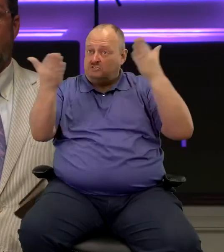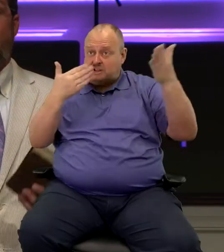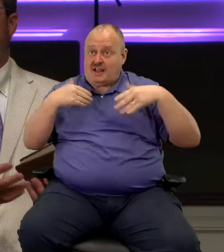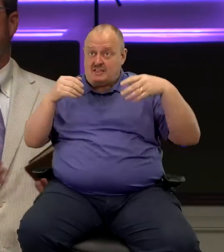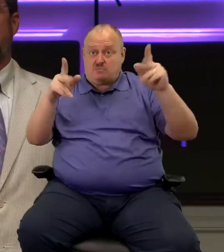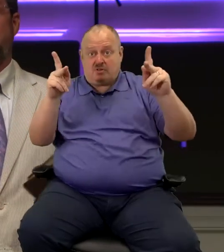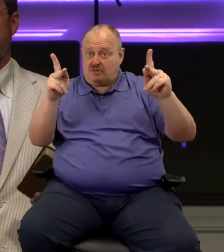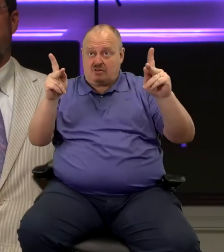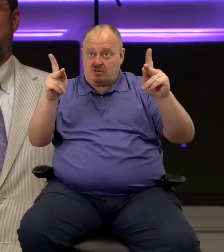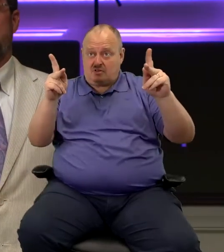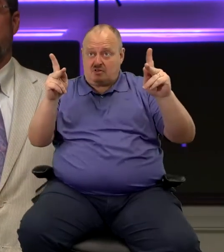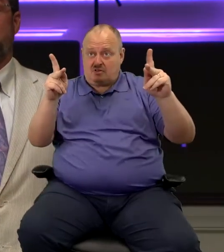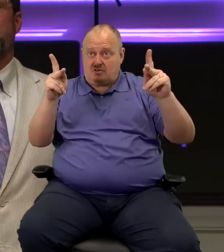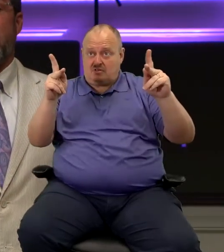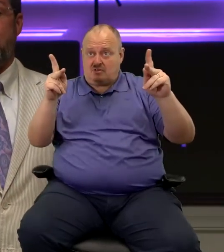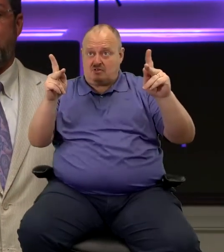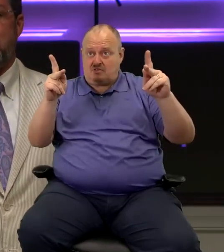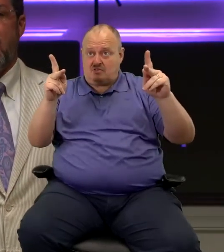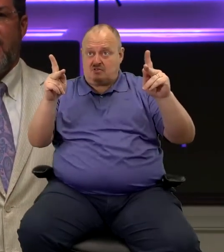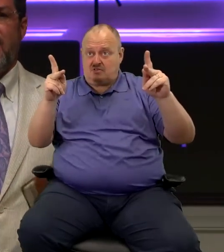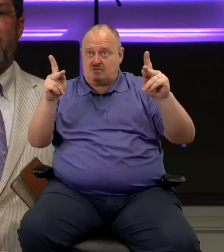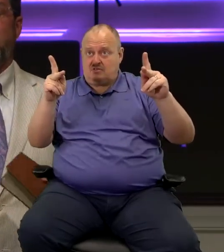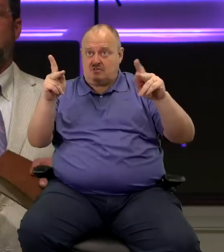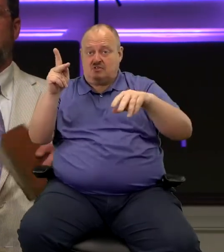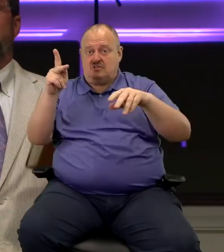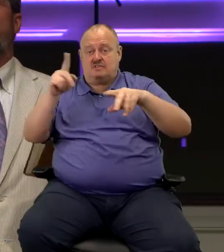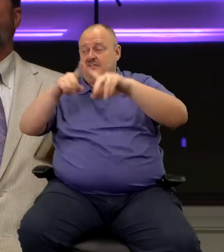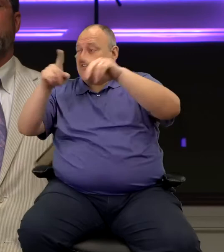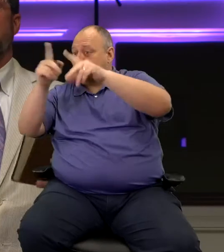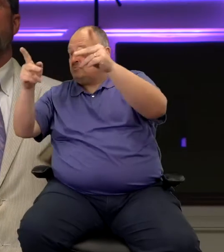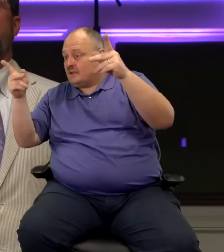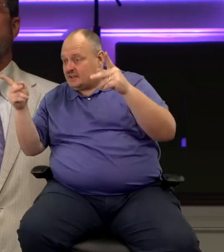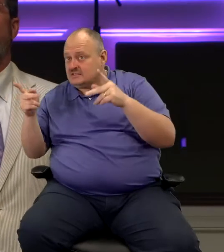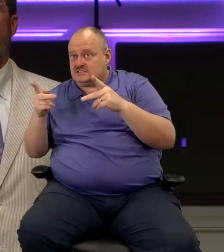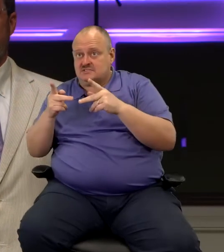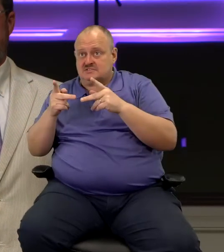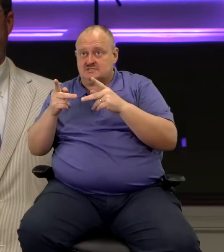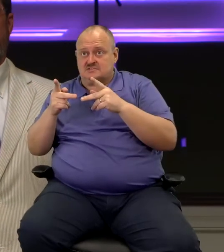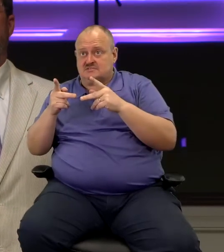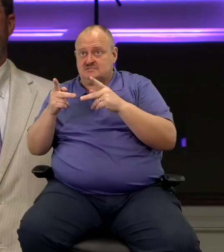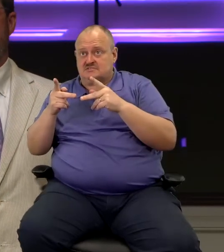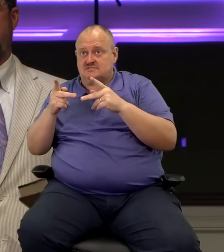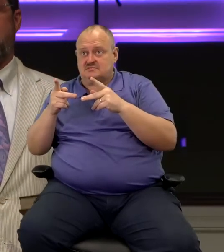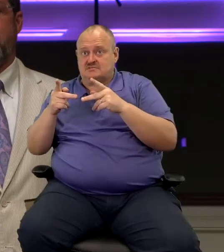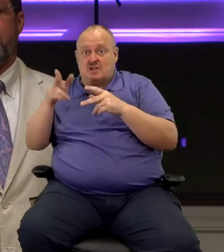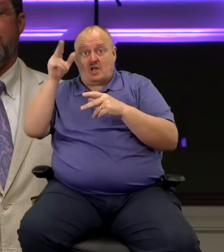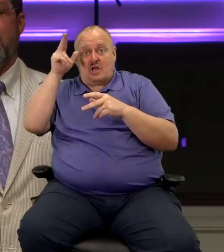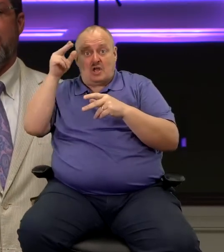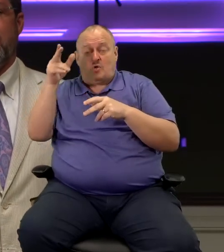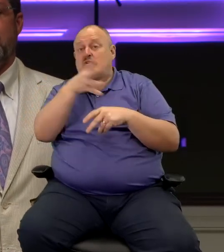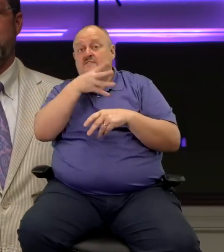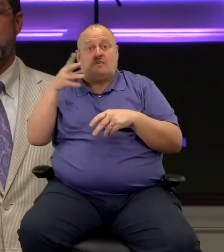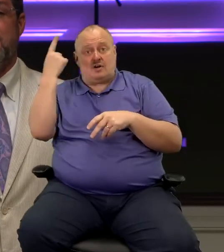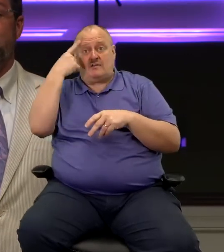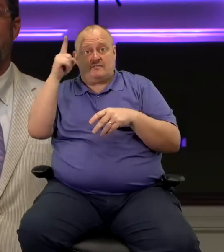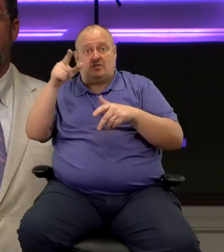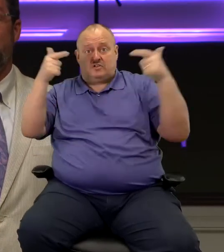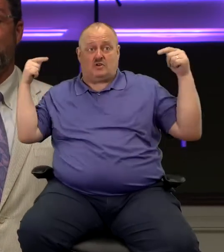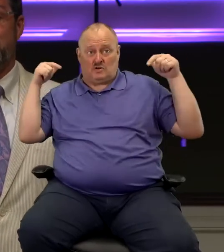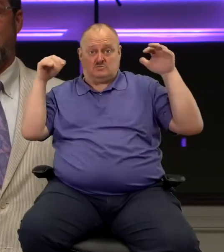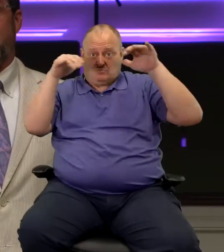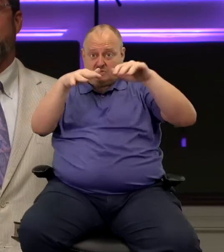of being off-site of a traditional church campus and at a park, an international horse park, for a large gathering. But this